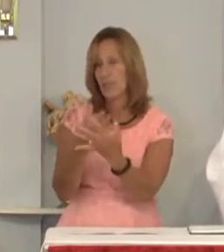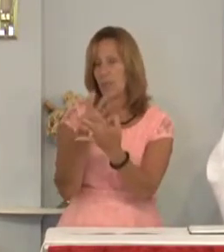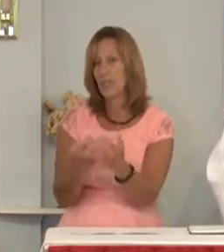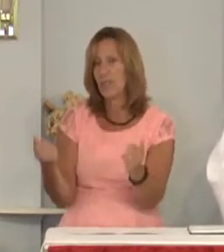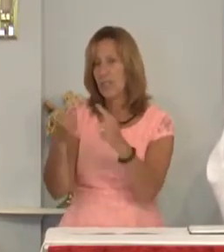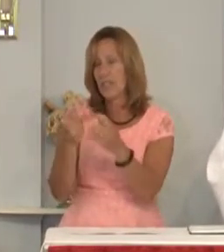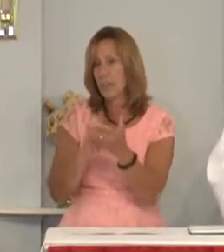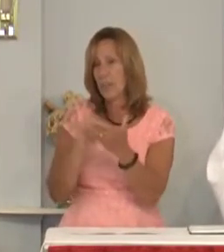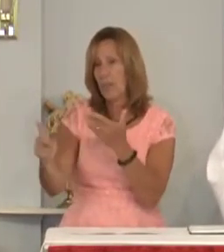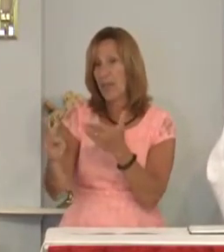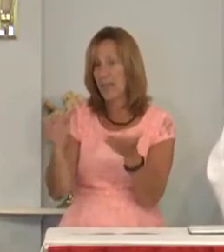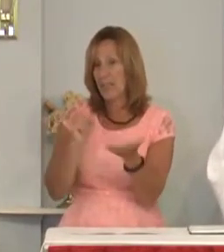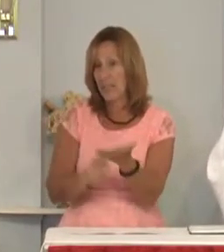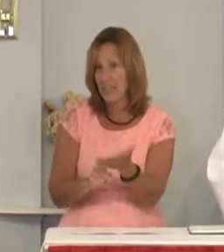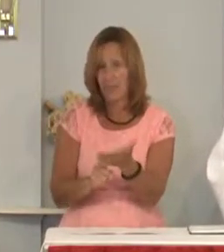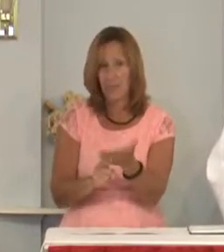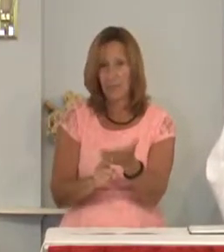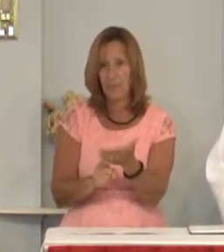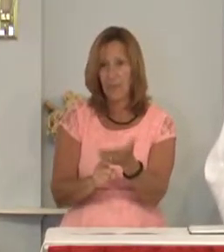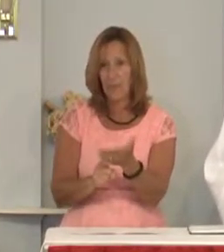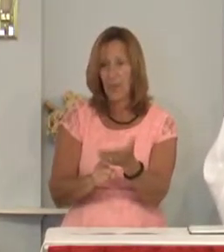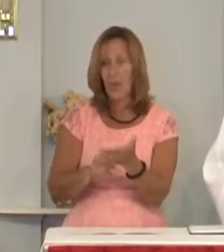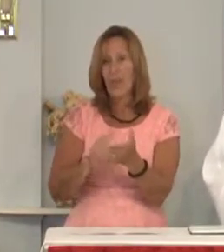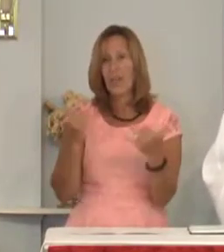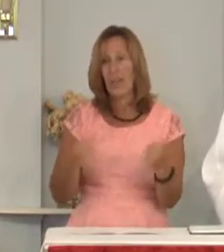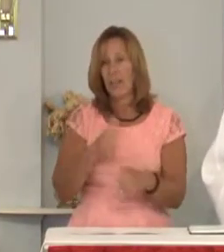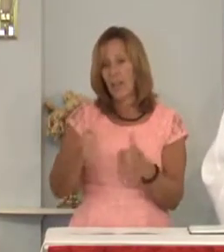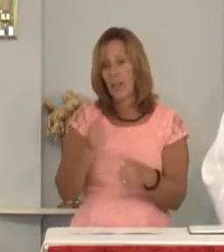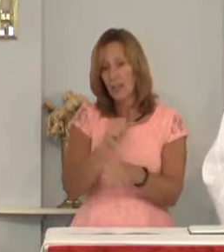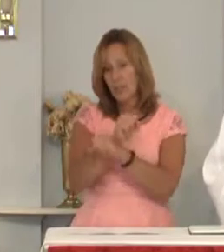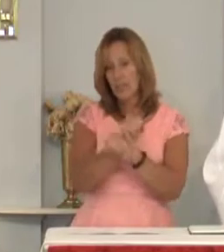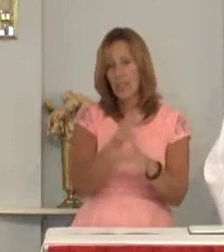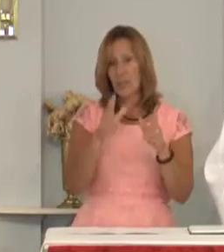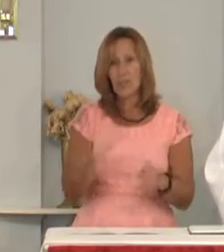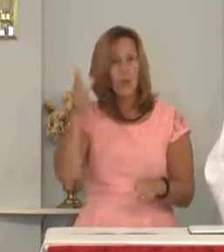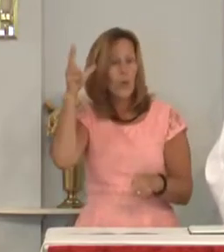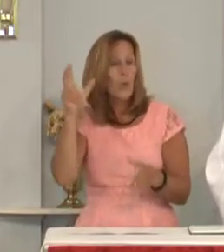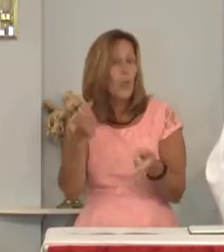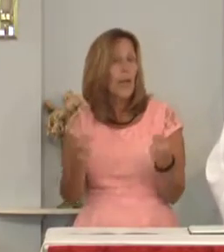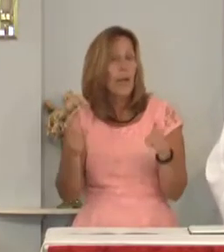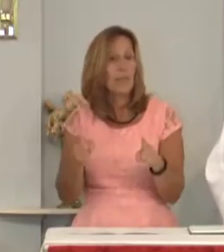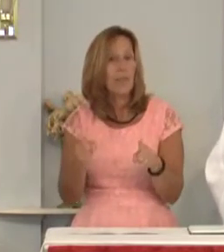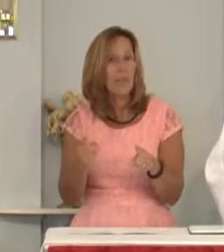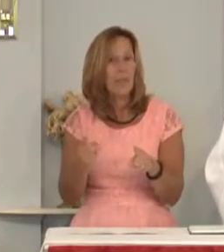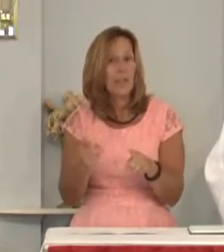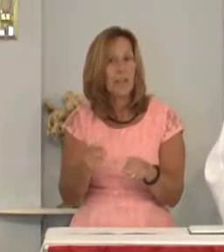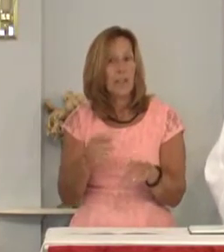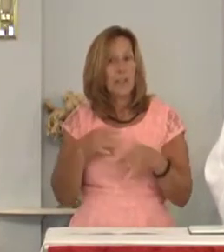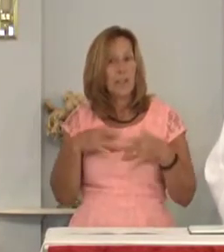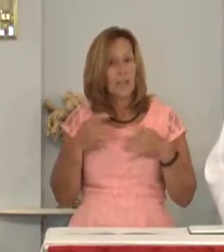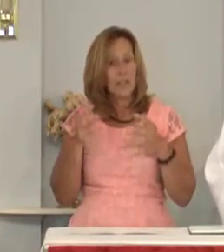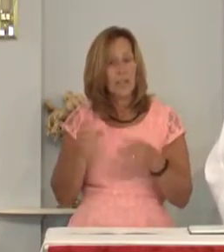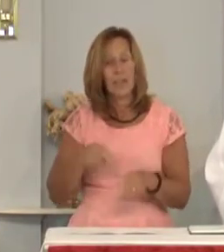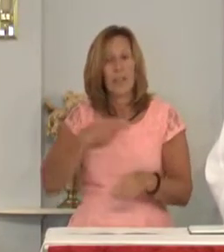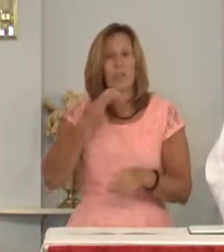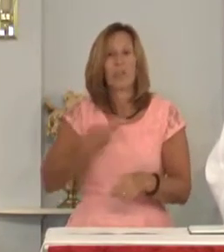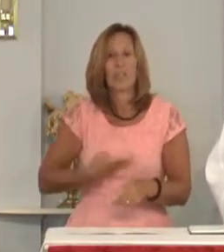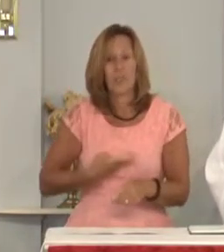pay the debt. When his fellow slaves saw what had happened, they were greatly distressed.